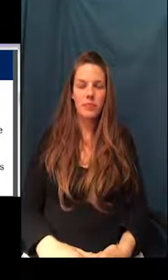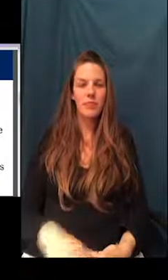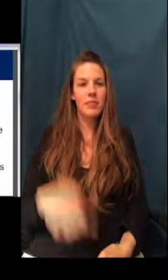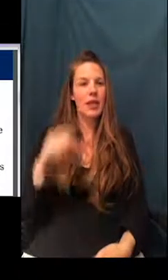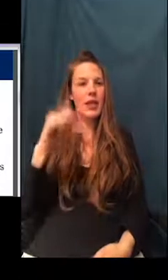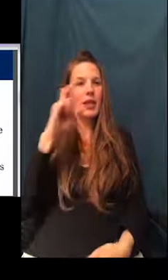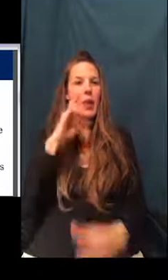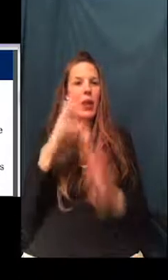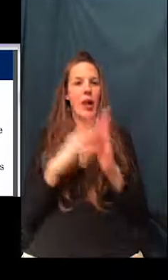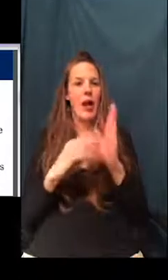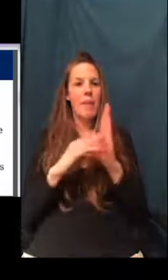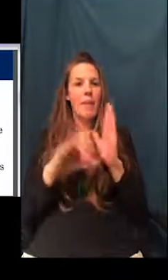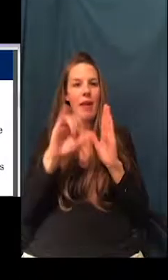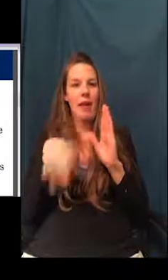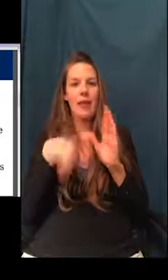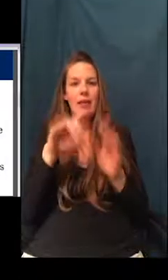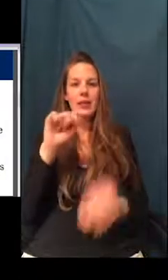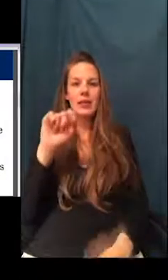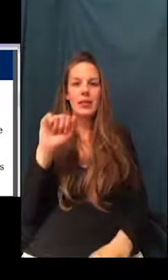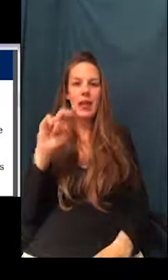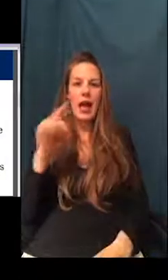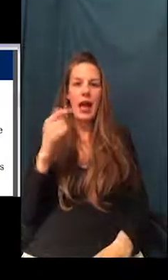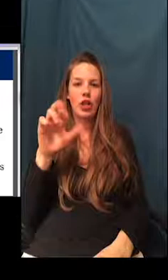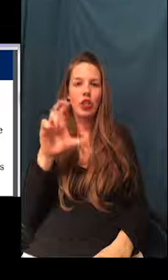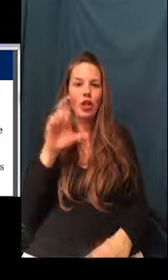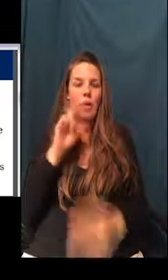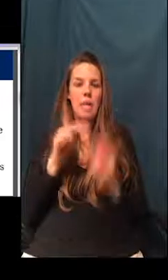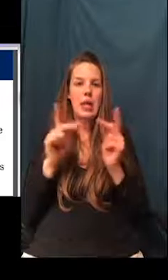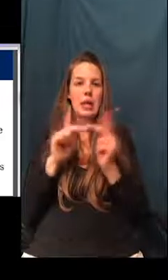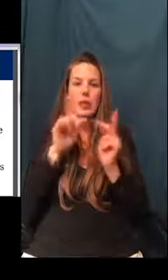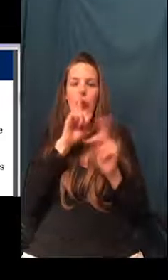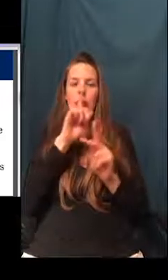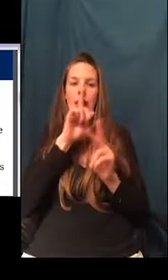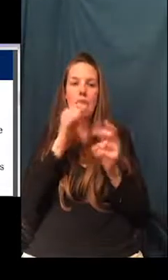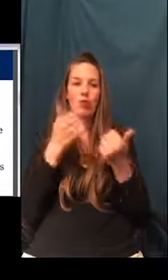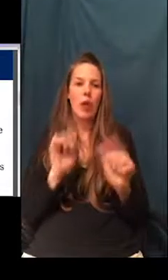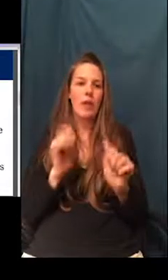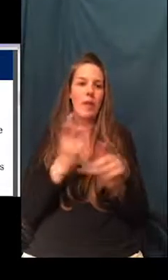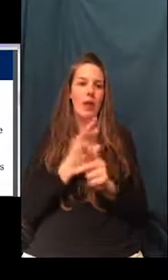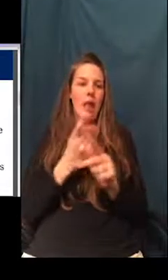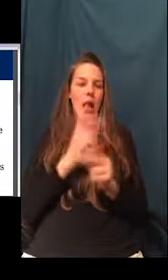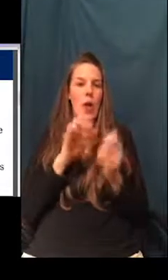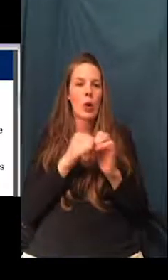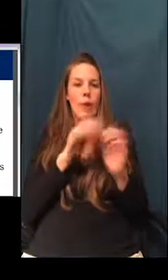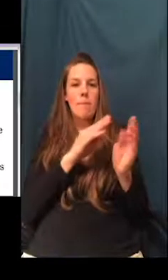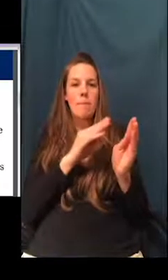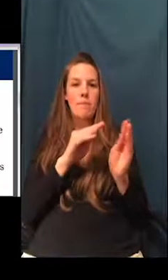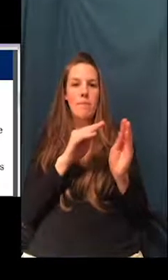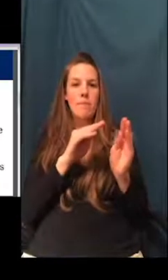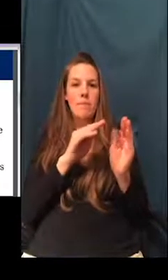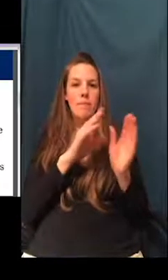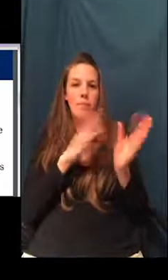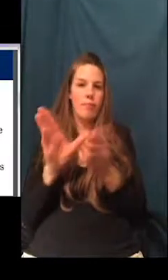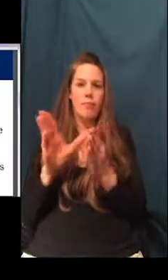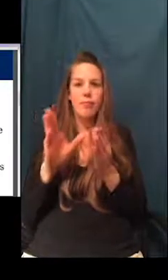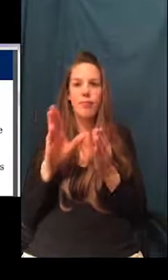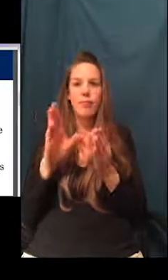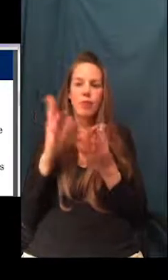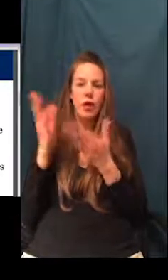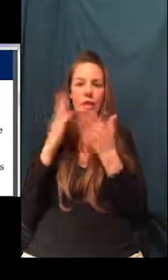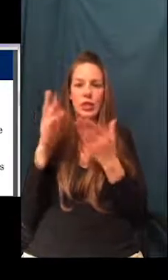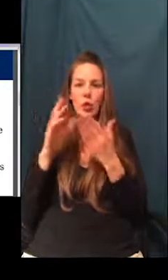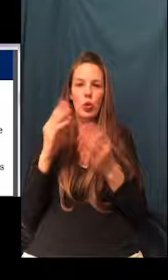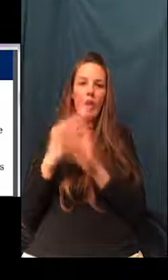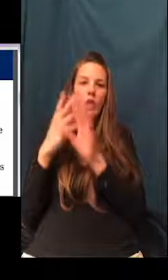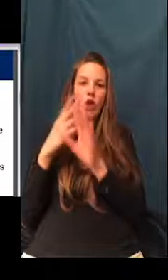Yeah, I would echo all of that. Tanager Place has really worked on moving all of our services to a virtual platform so